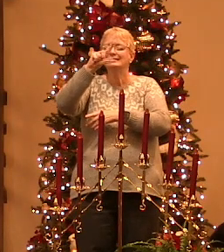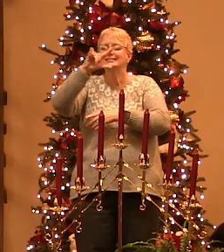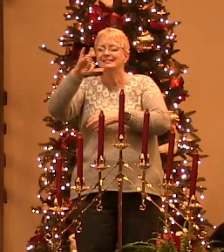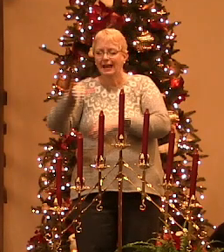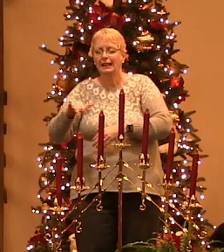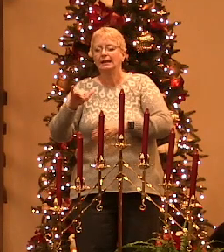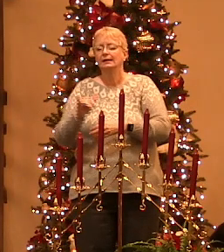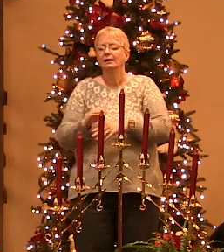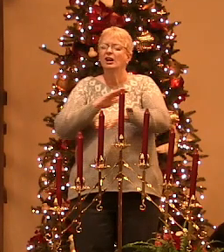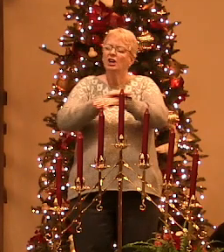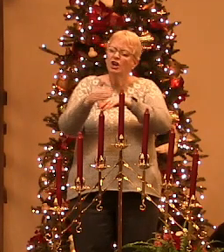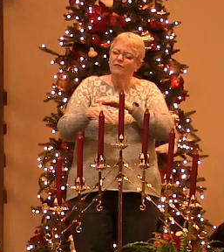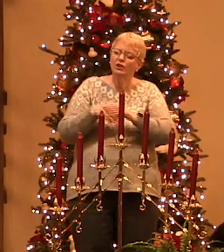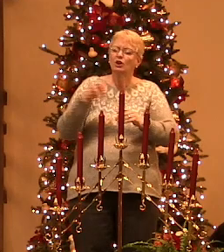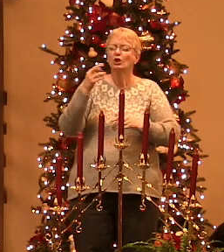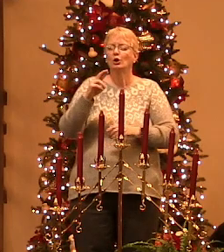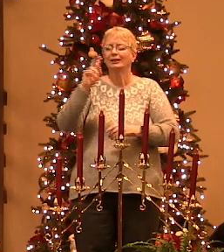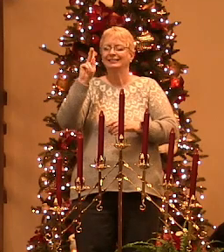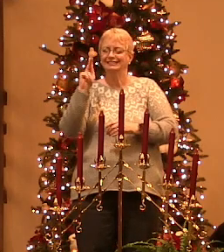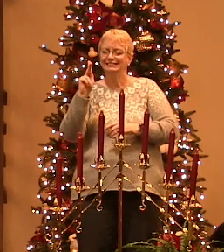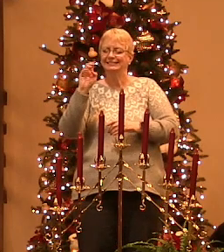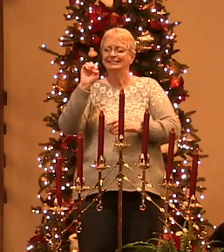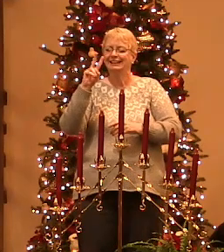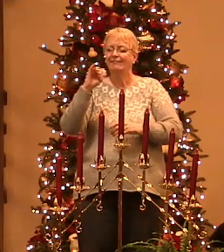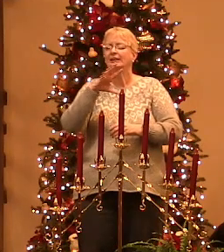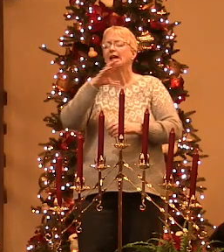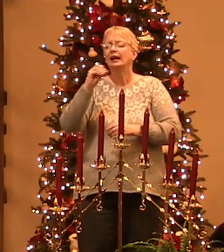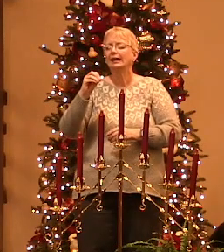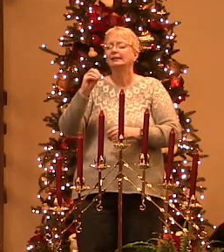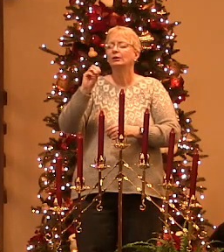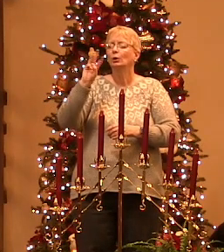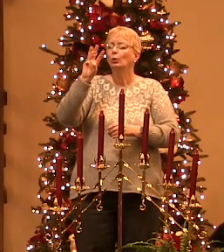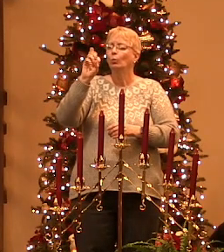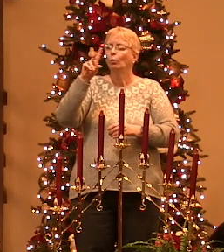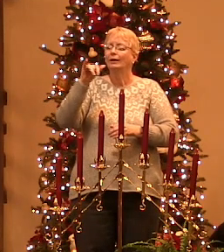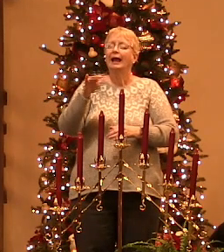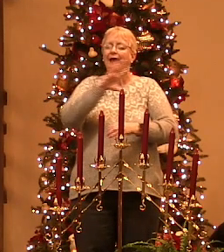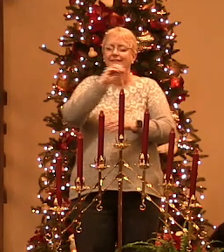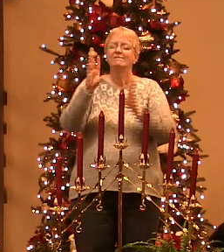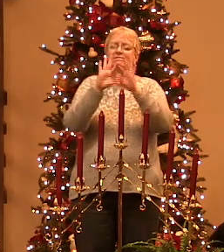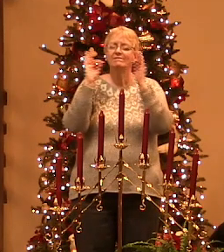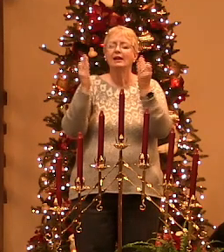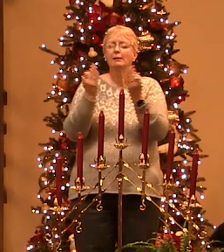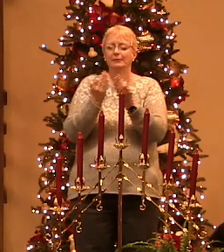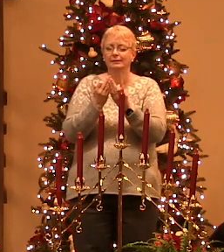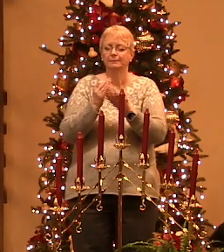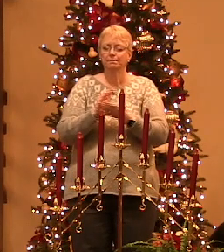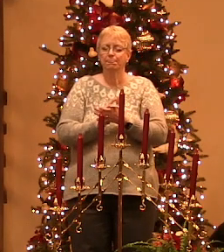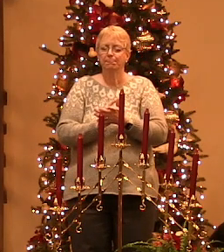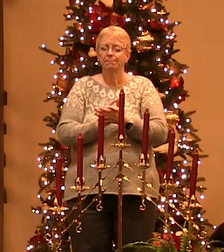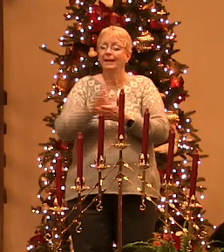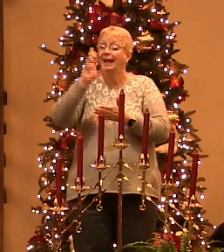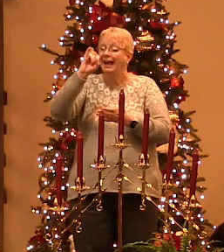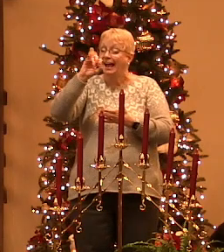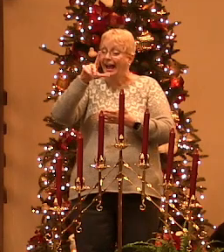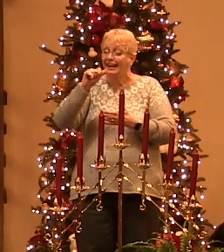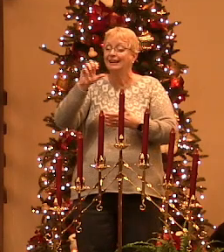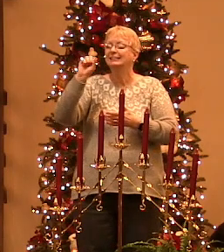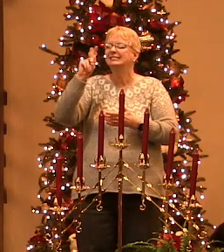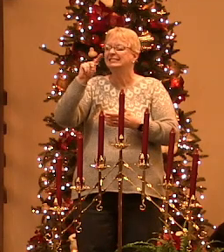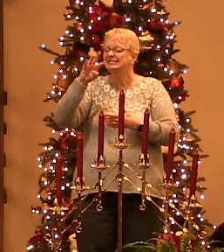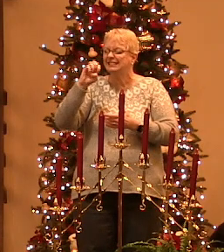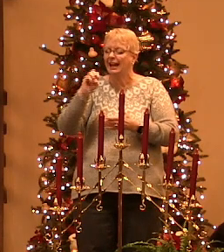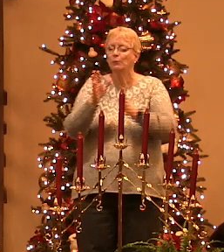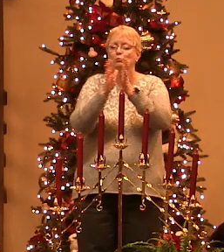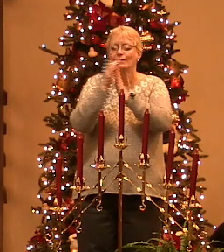damage. Comfort her. Comfort Kevin and Wendy and Katie and Ryan. Comfort Walt and Wally and his family and Karen and her family. Isla Stein, we pray, Lord God, for